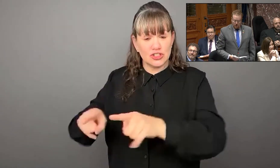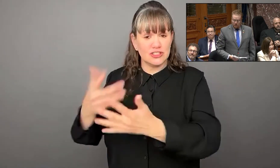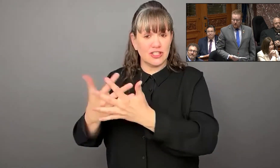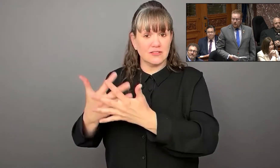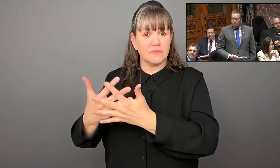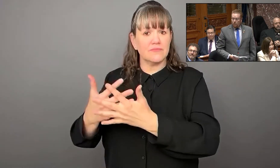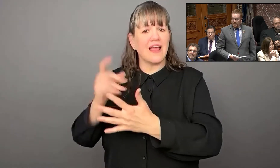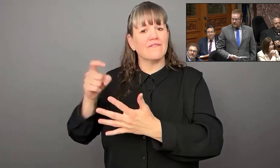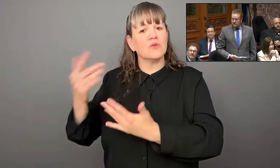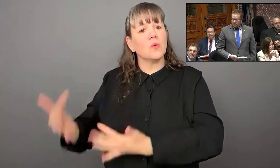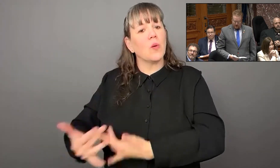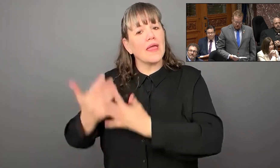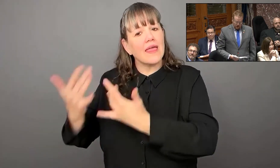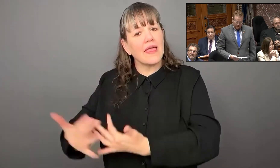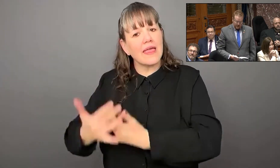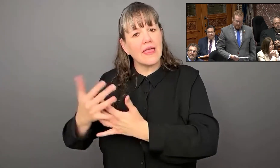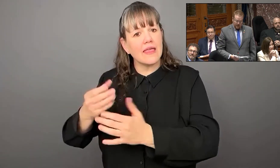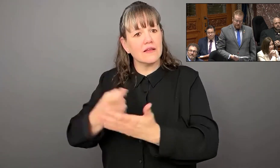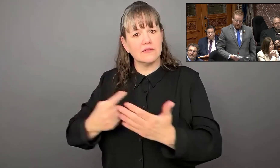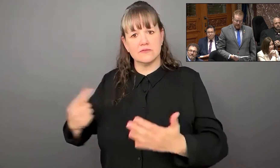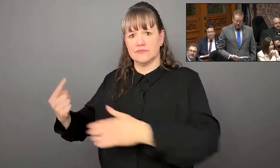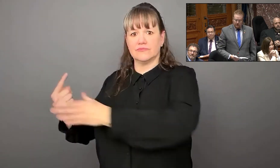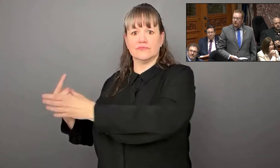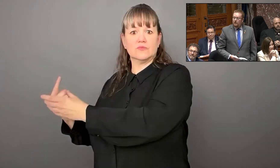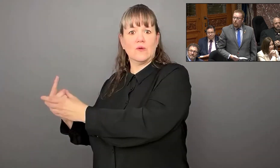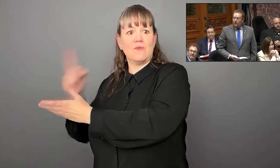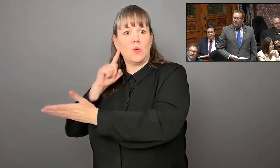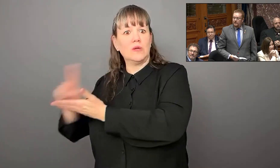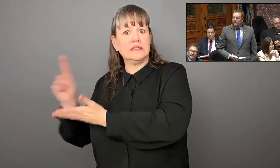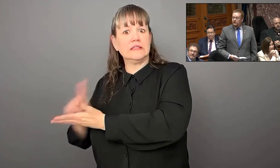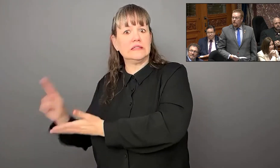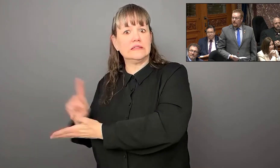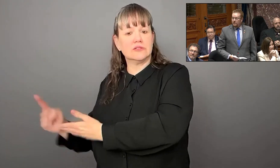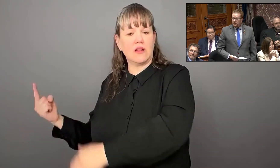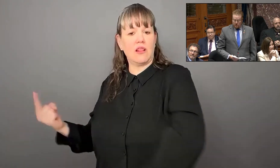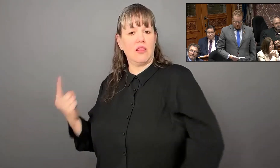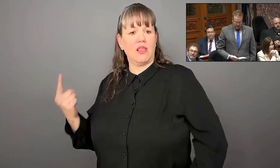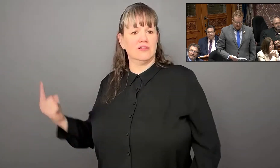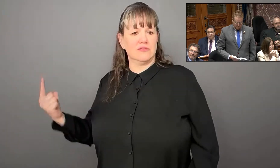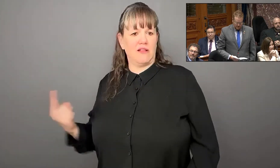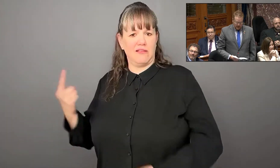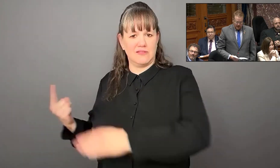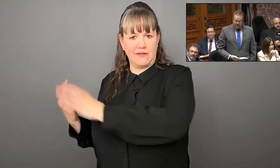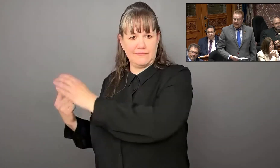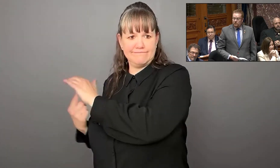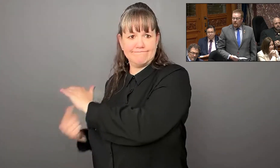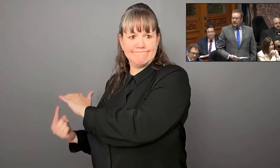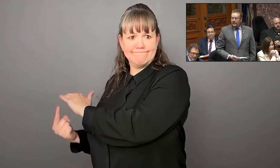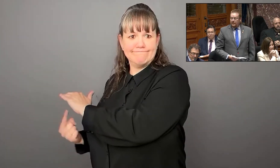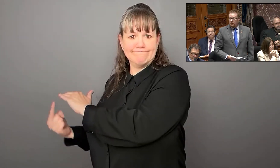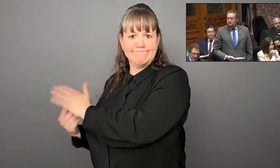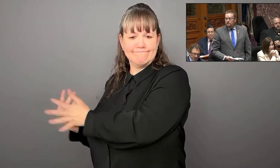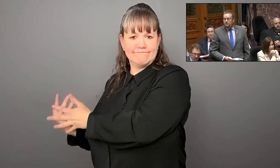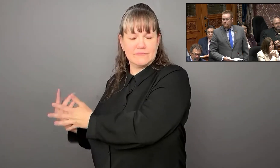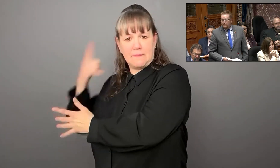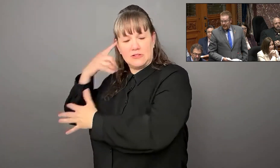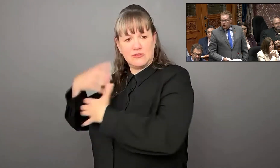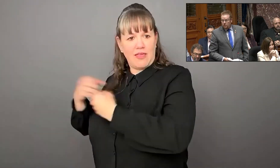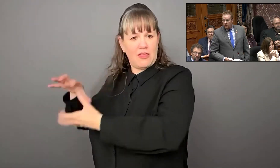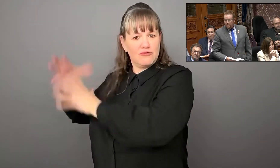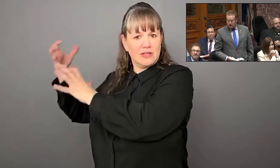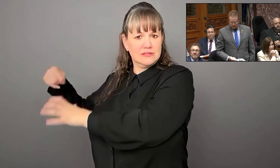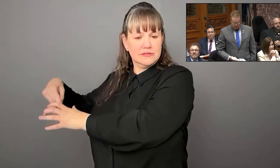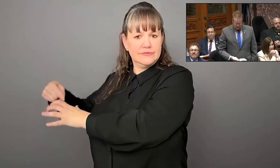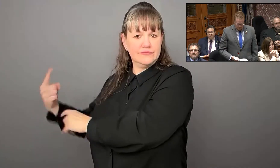end quote. Weeks in solitary confinement while in mental health distress. That's not care.